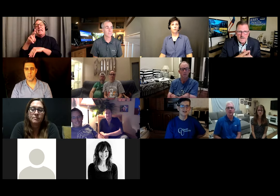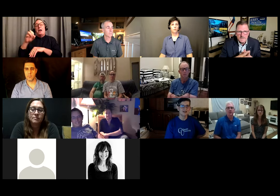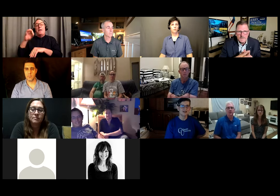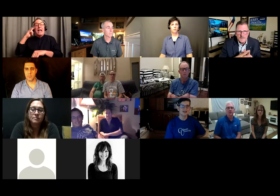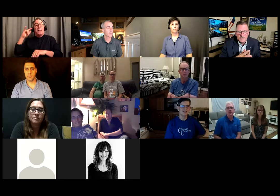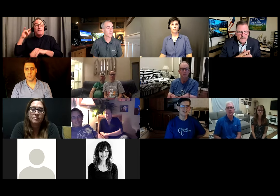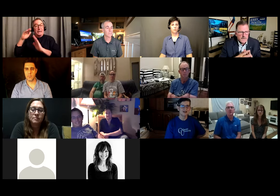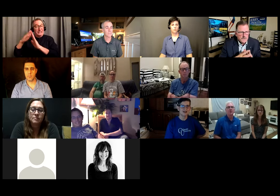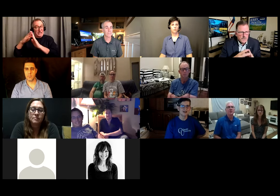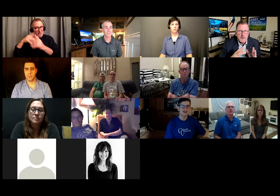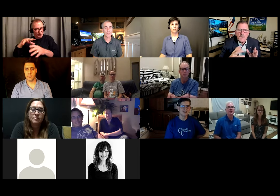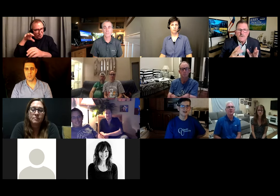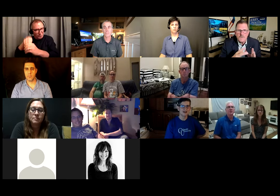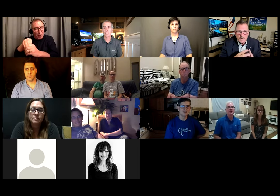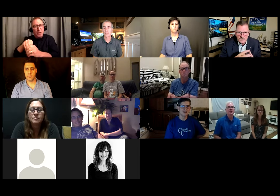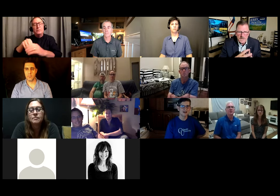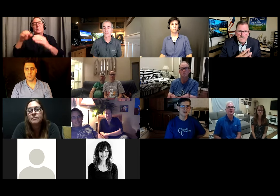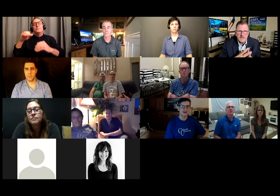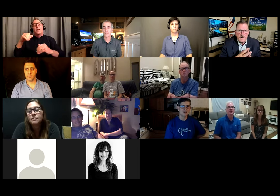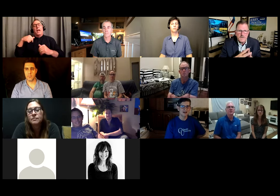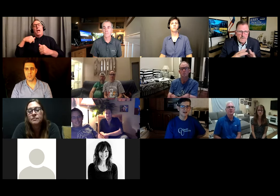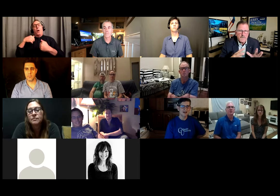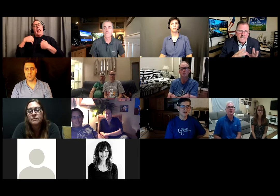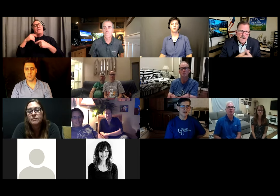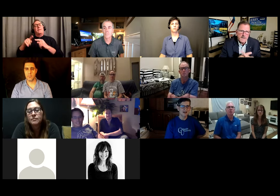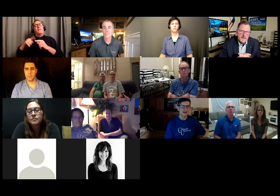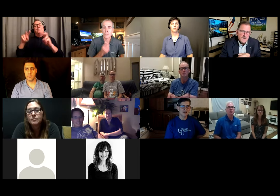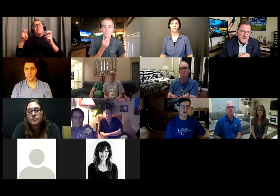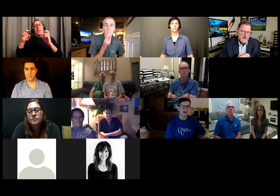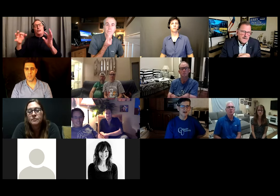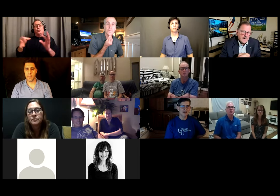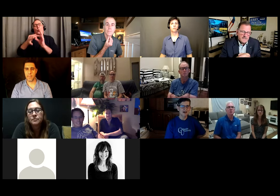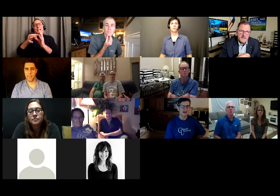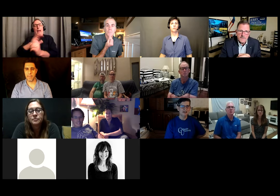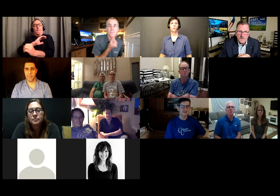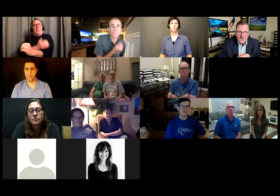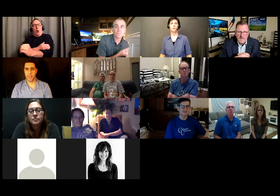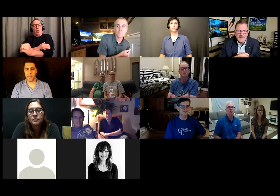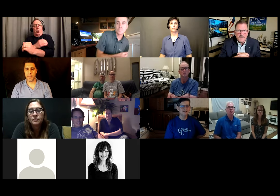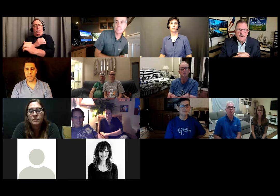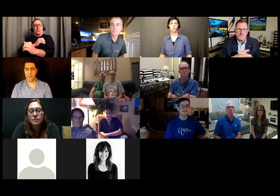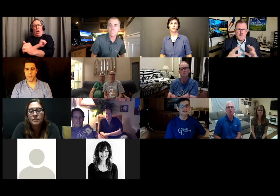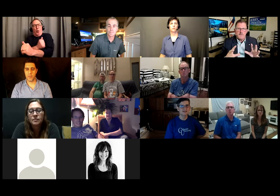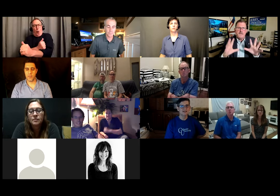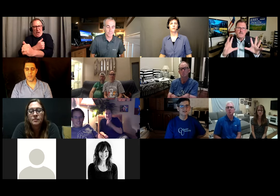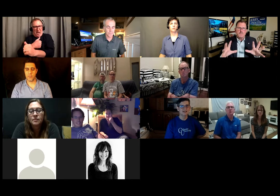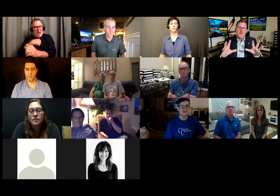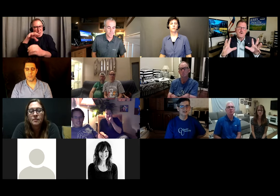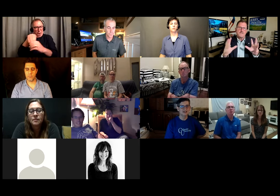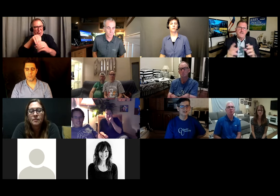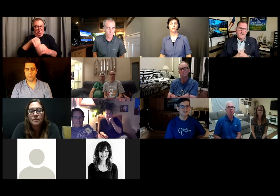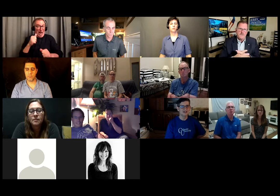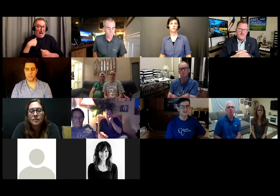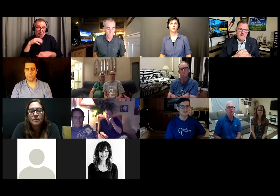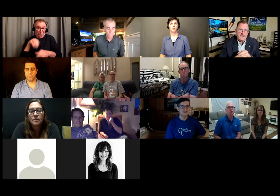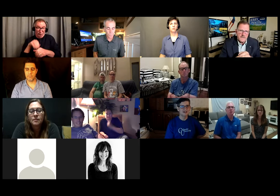various joint powers authorities that I sit on throughout the county. I sit on 13 different committees and boards